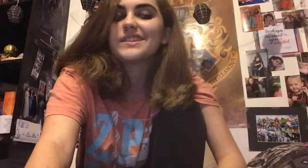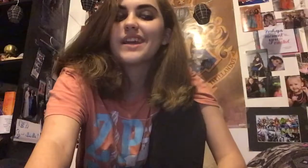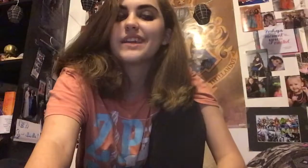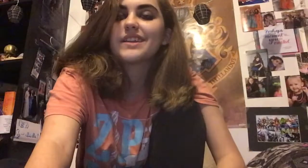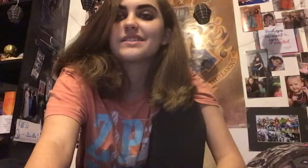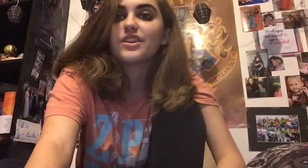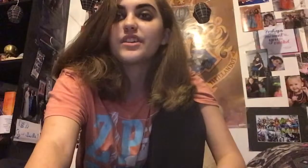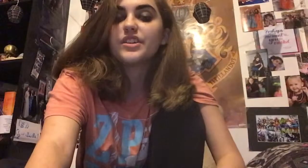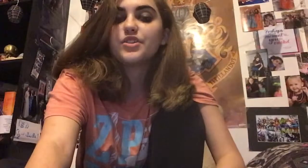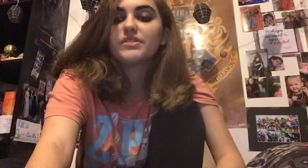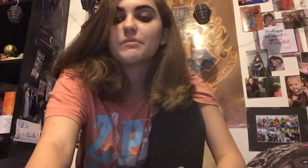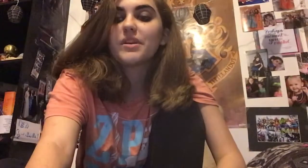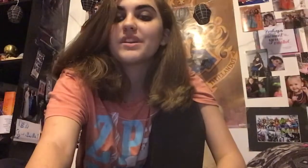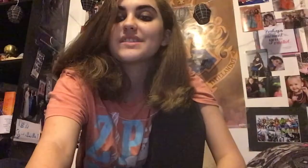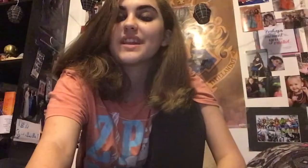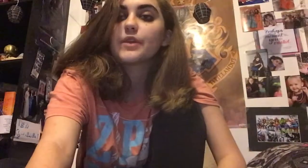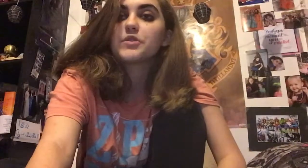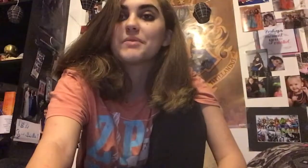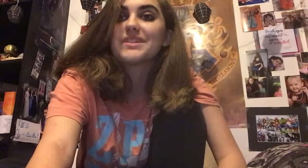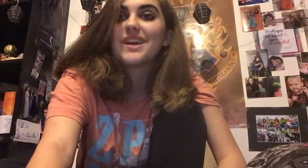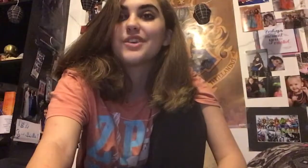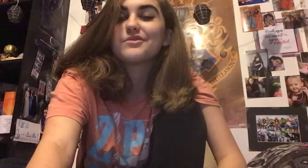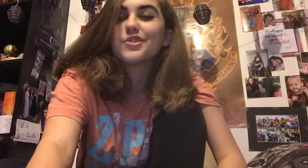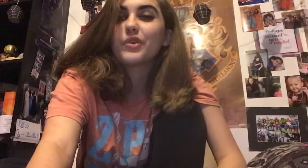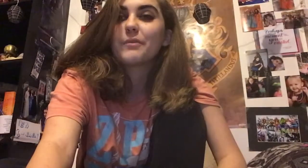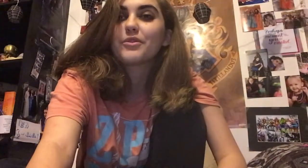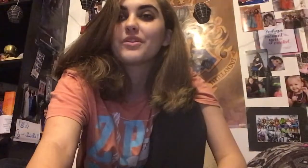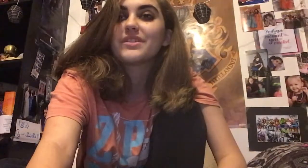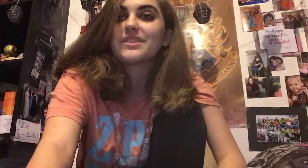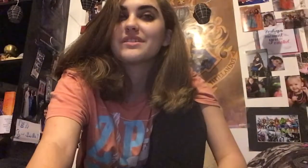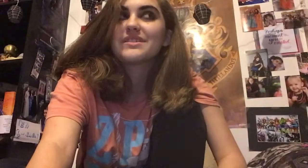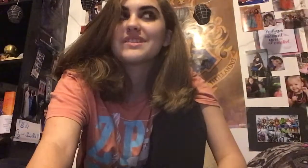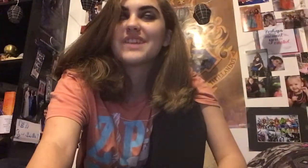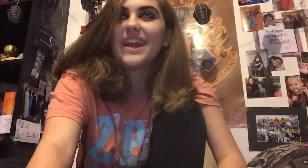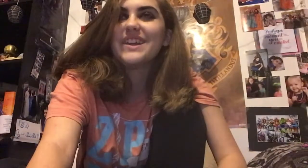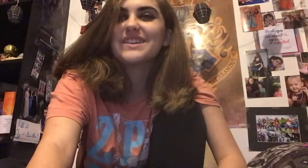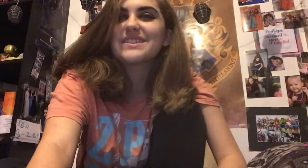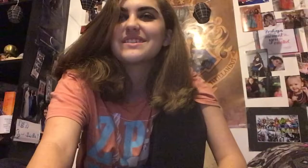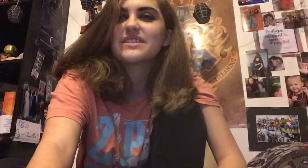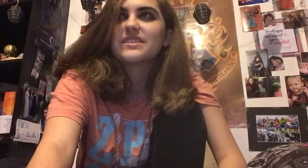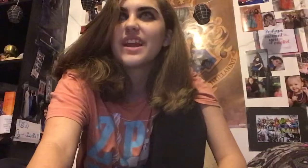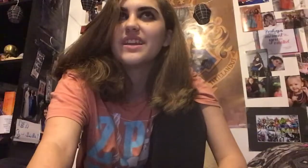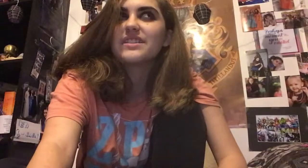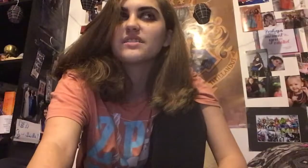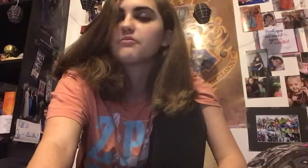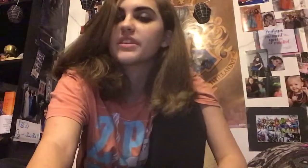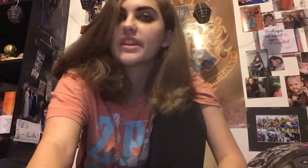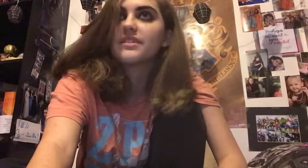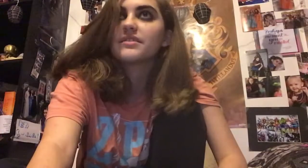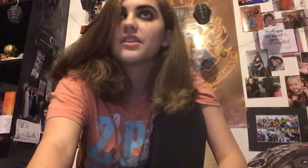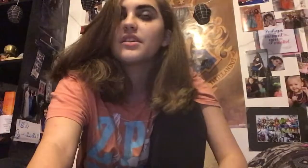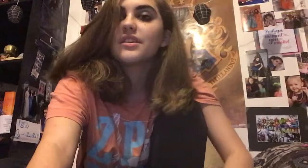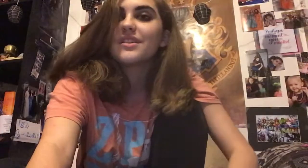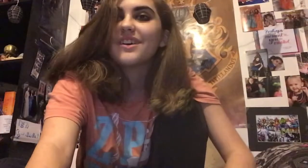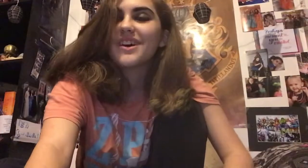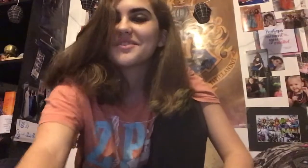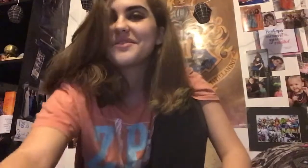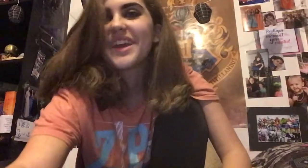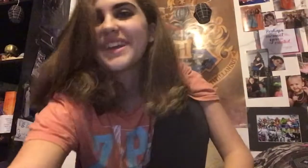exact ASL. It is using American Sign Language, but it's not using the grammar and the Steinix, something like that. Awesome. Okay.